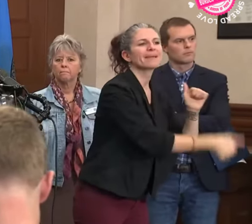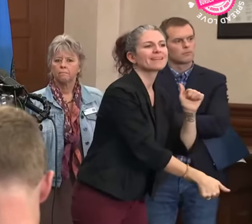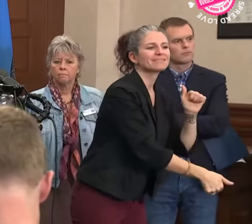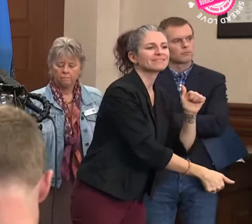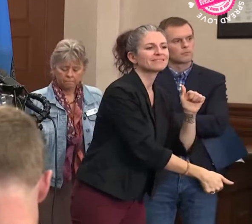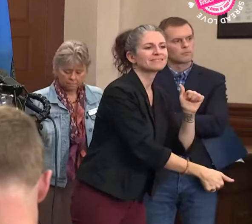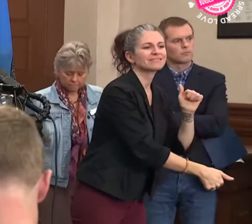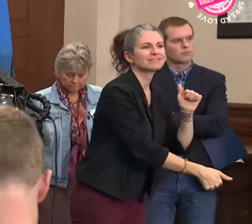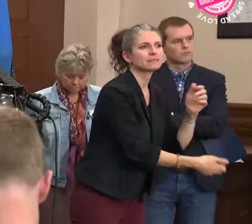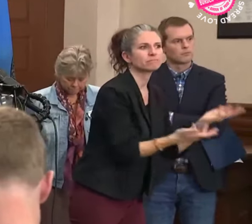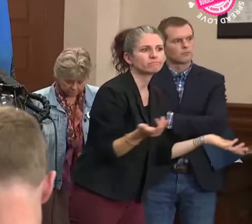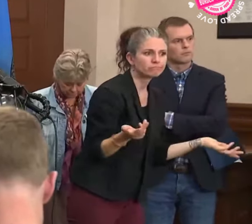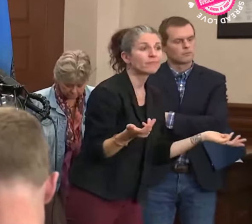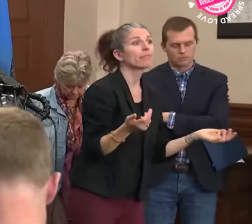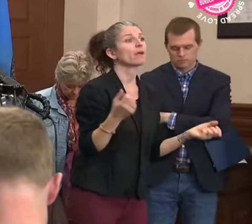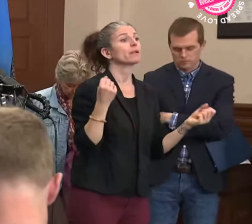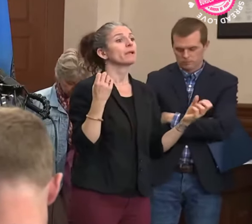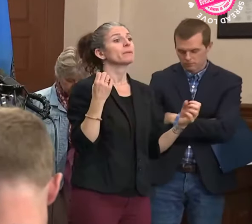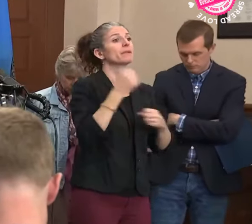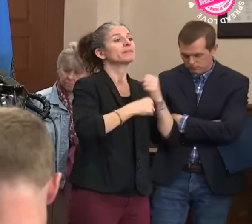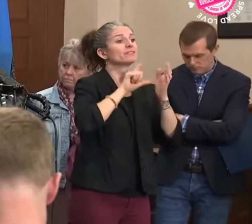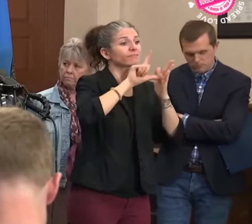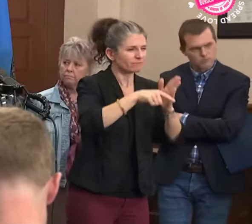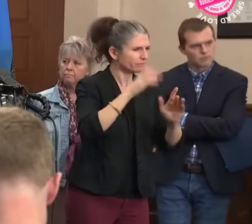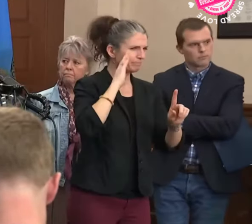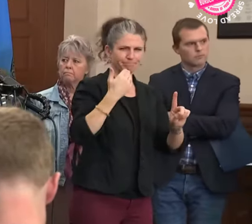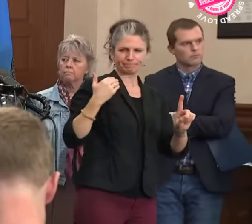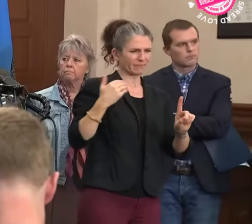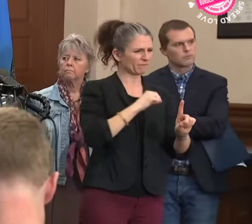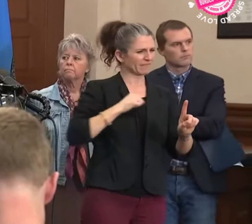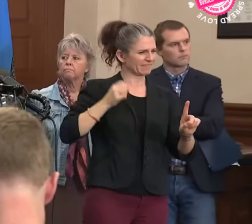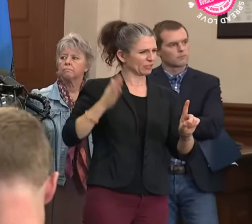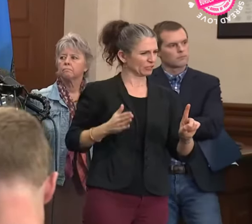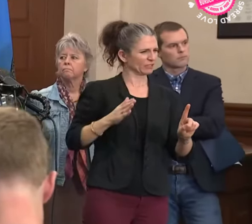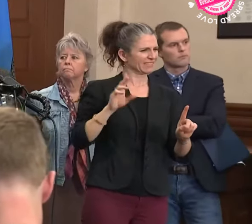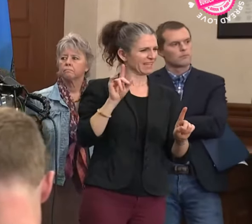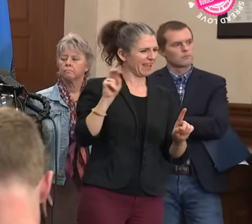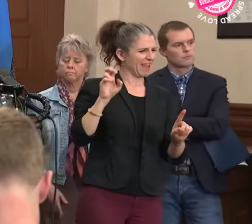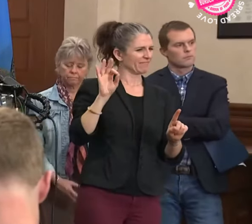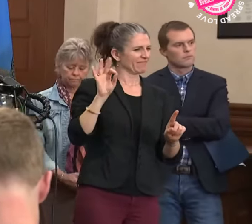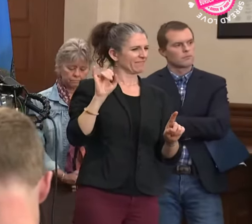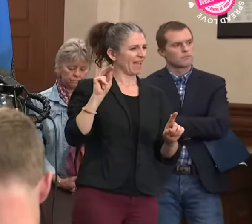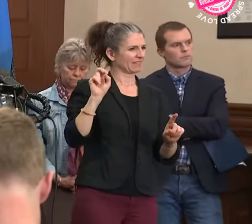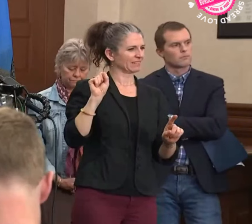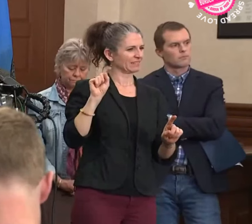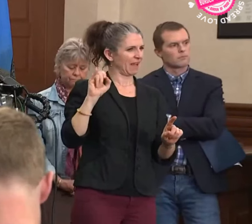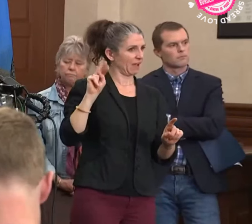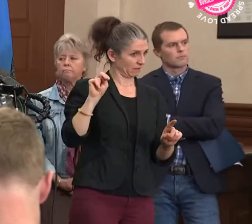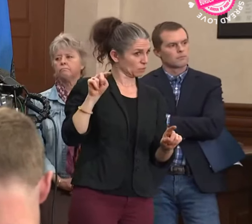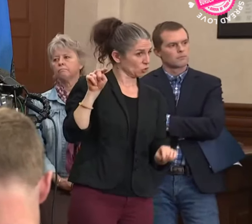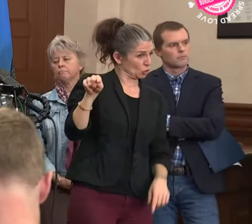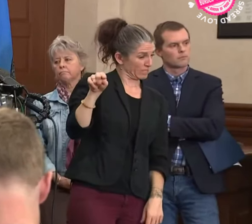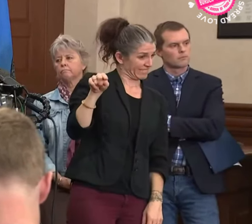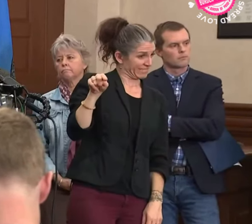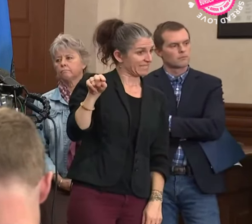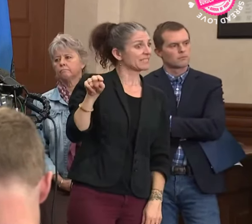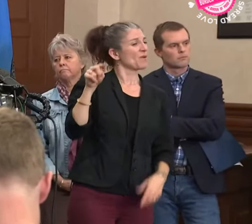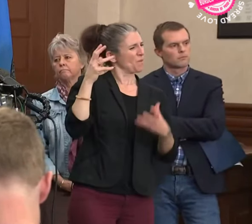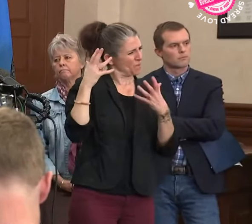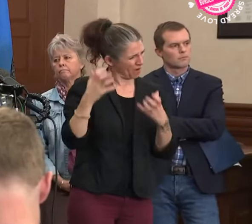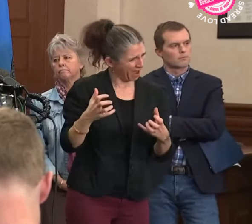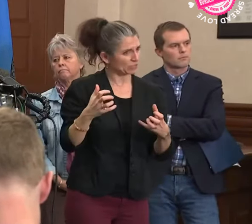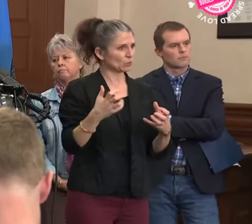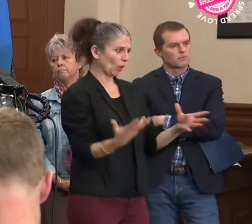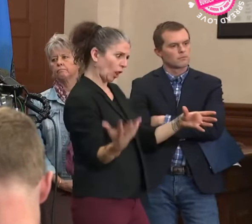an attempt by former Senator Dianne Feinstein to greatly expand the number of weapons that would be